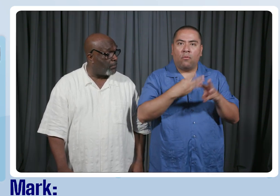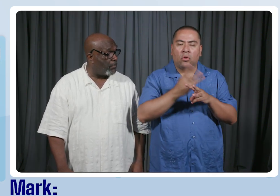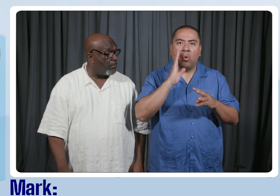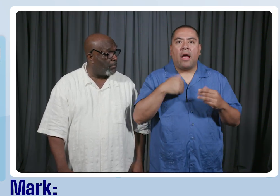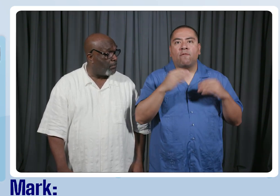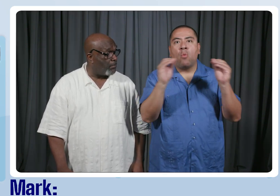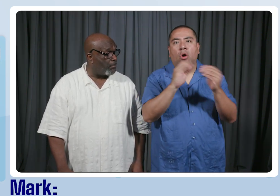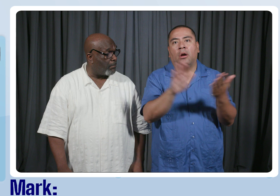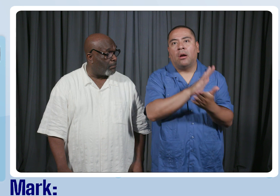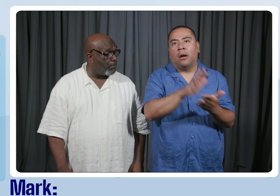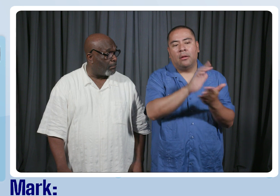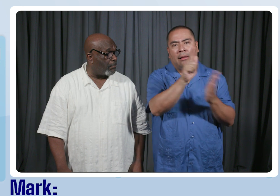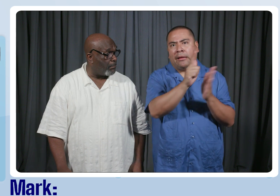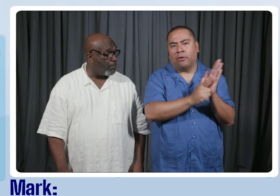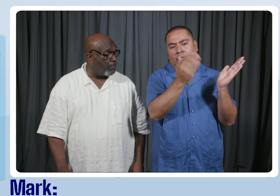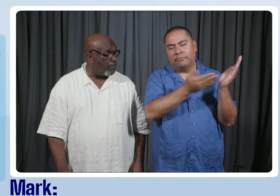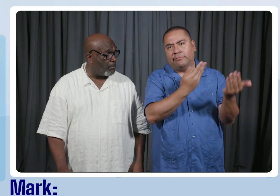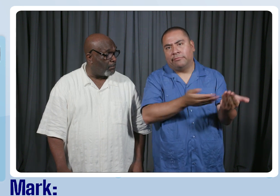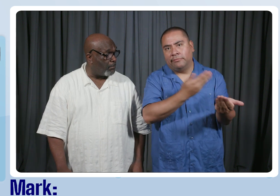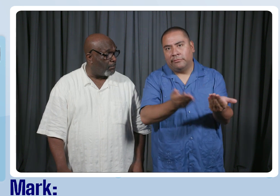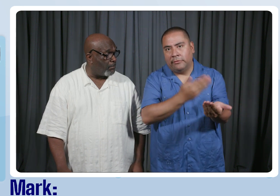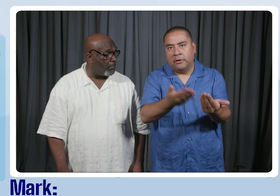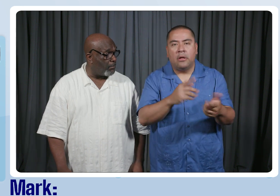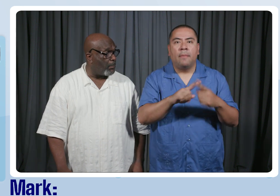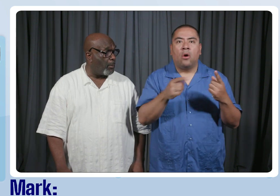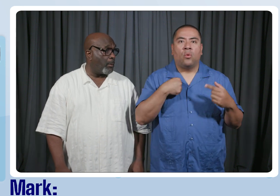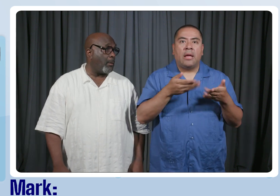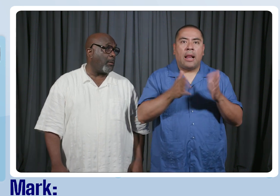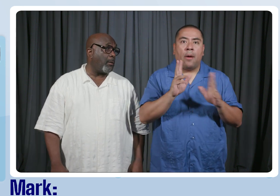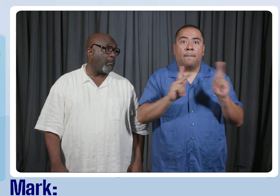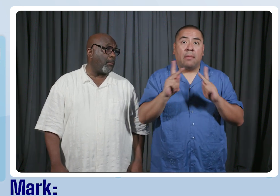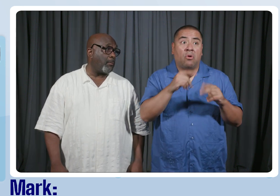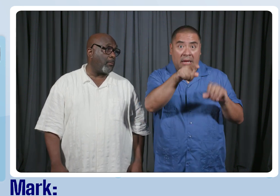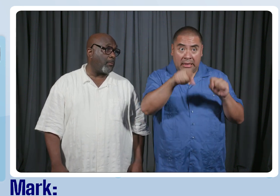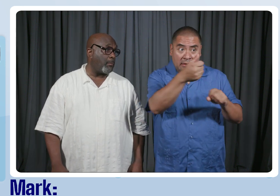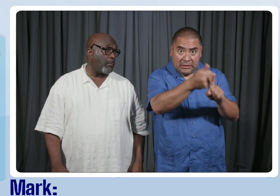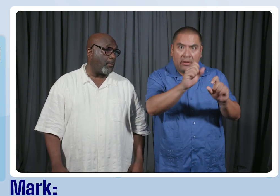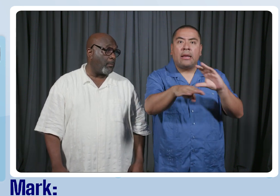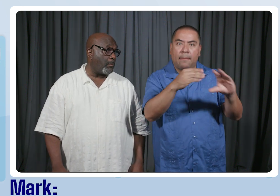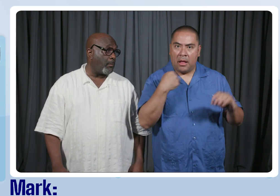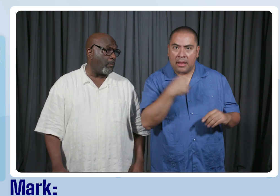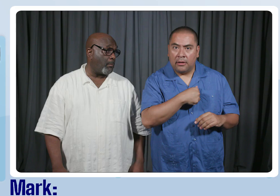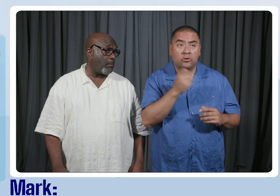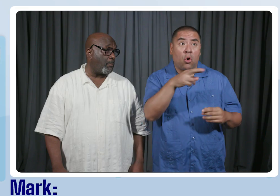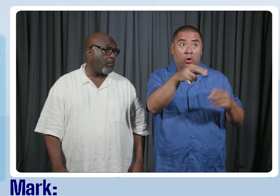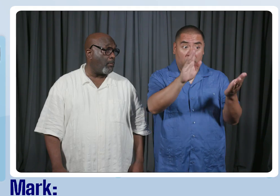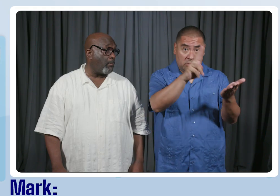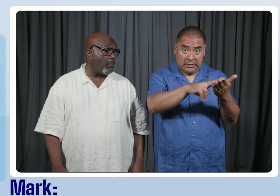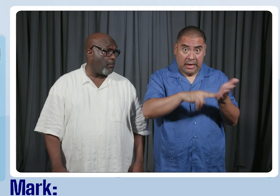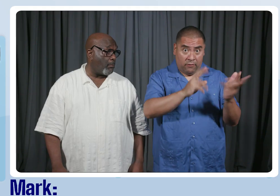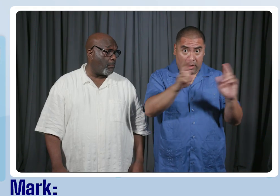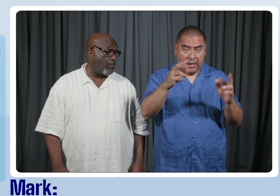documents. We make that easy. We allow people to email us those. We pick those up from the client's home. They can have them ready during